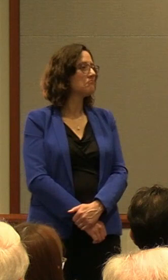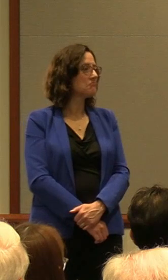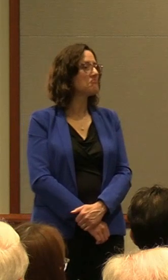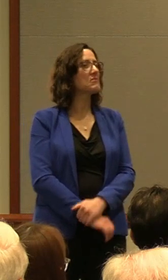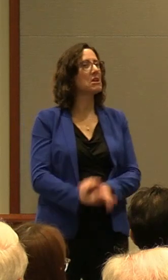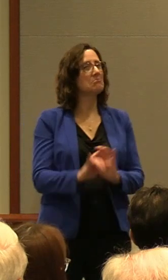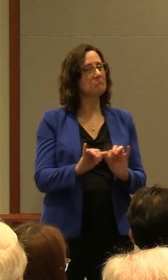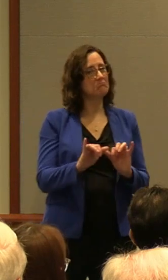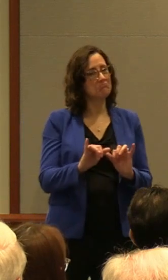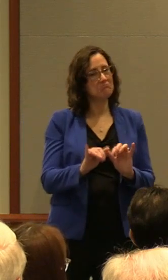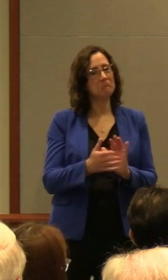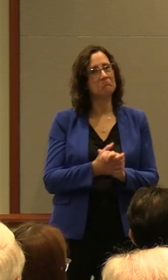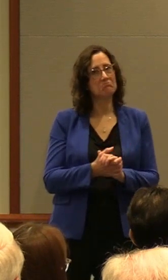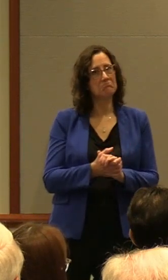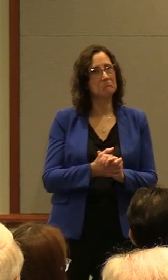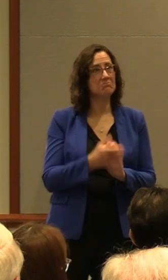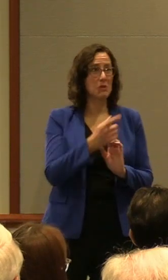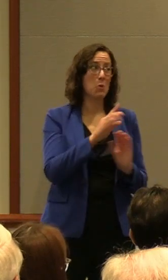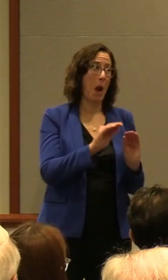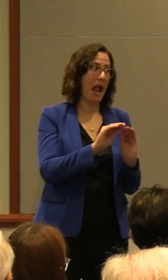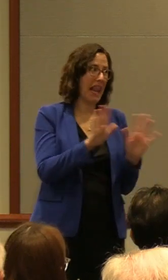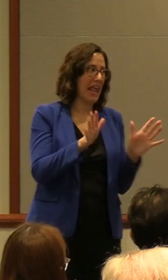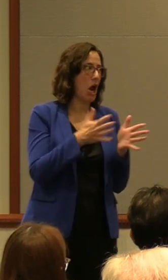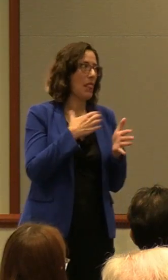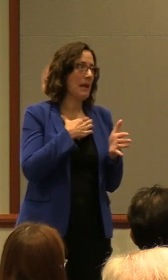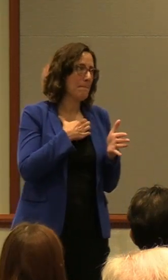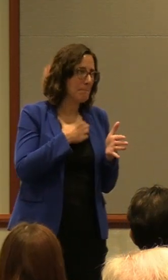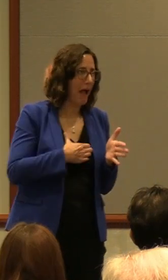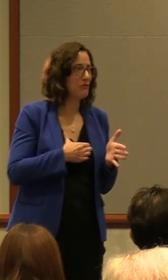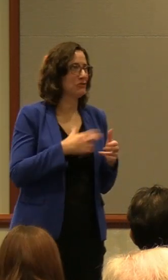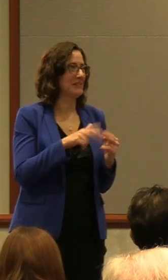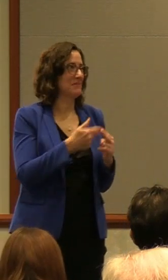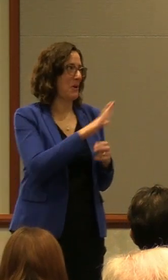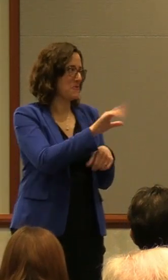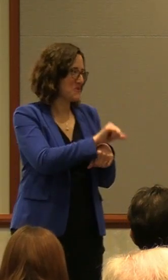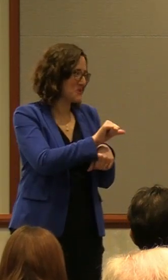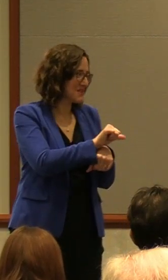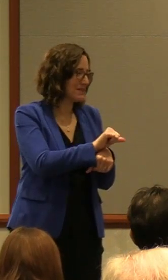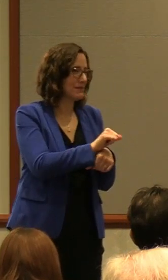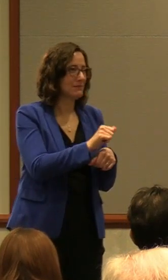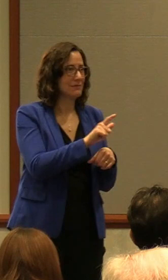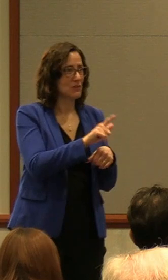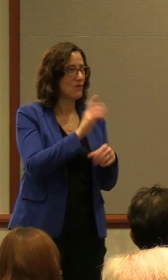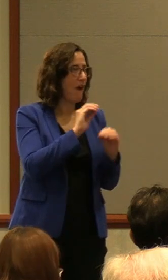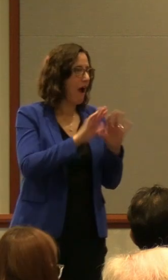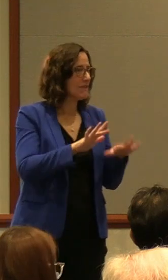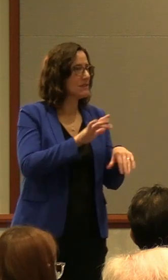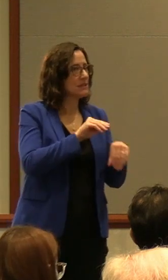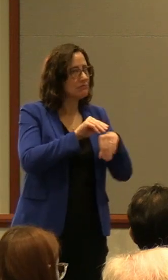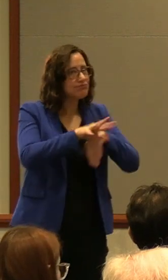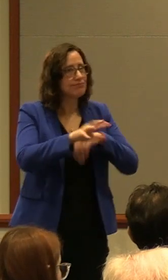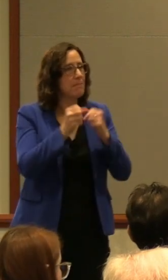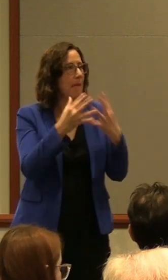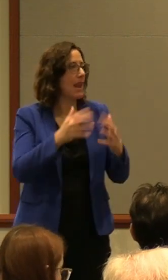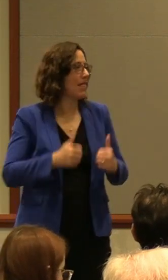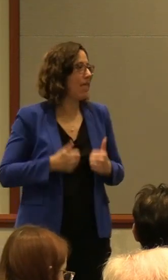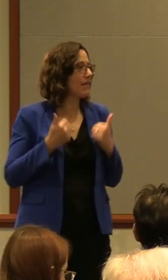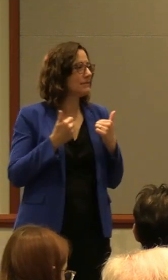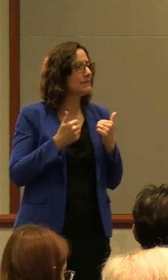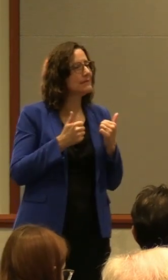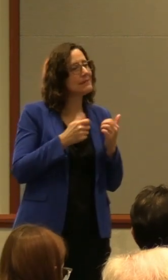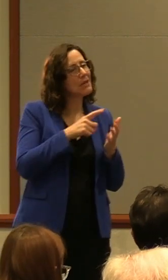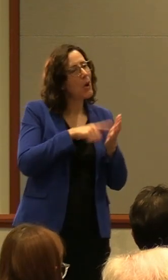You are clearly passionate about what you do, the lives you've touched. What will you miss